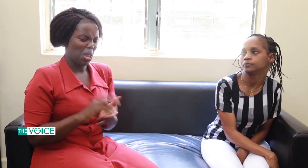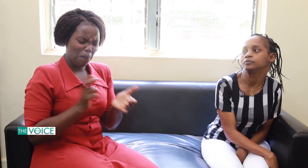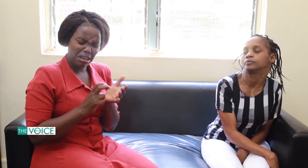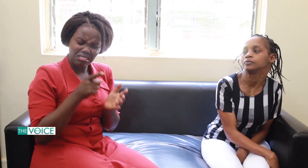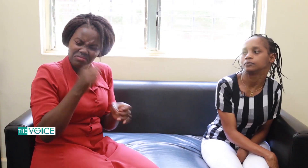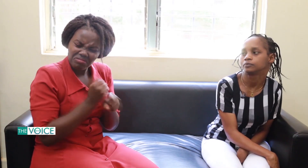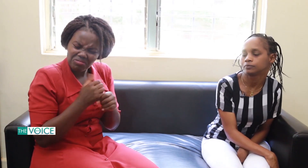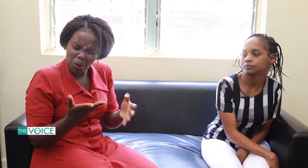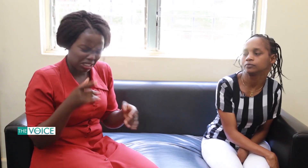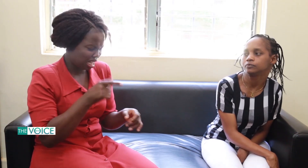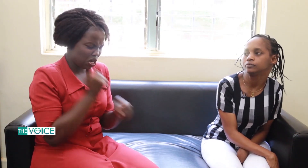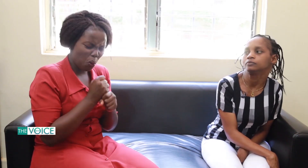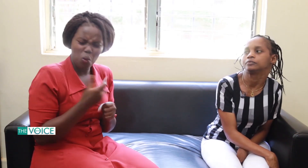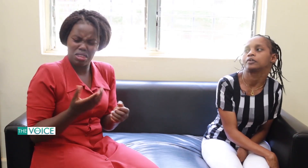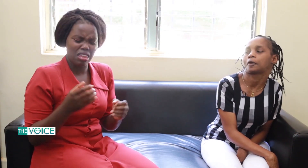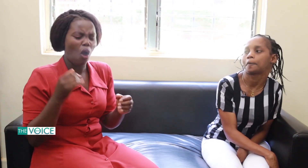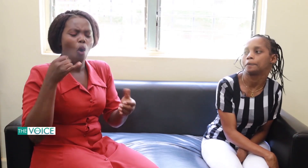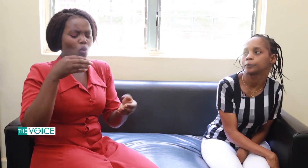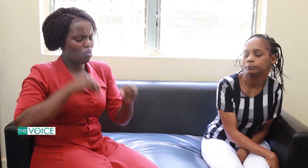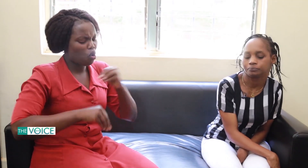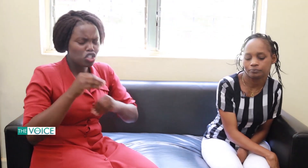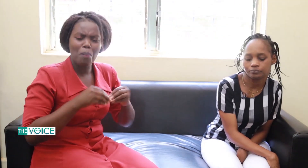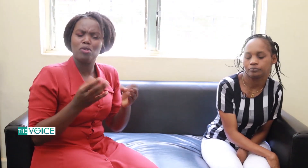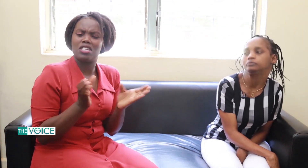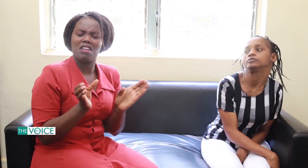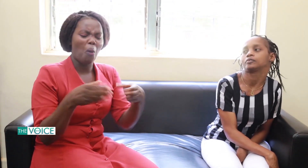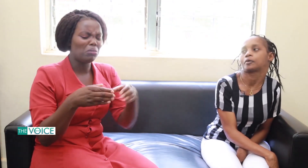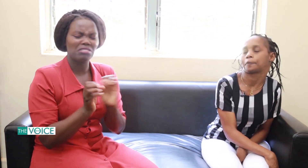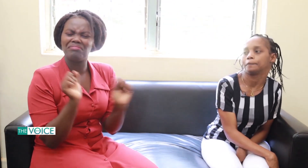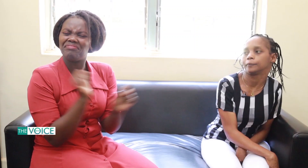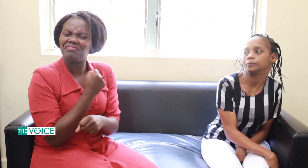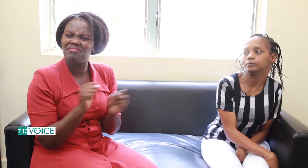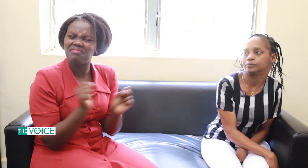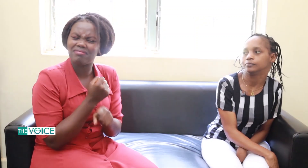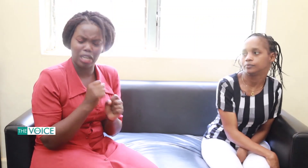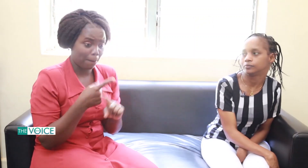has a cerebral palsy, what will I do?